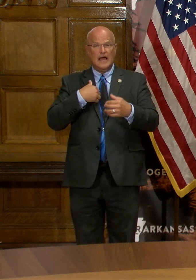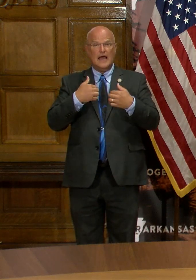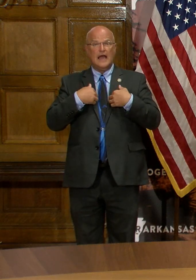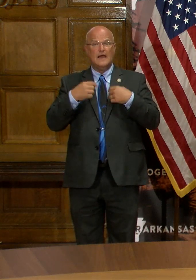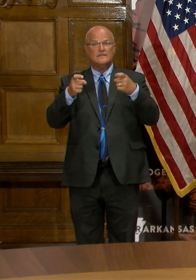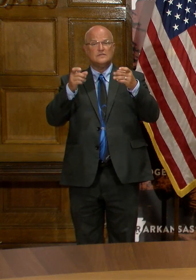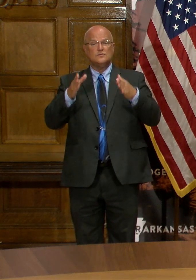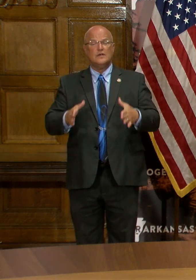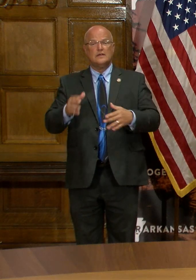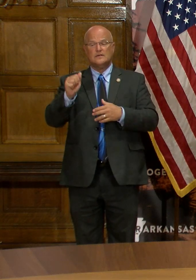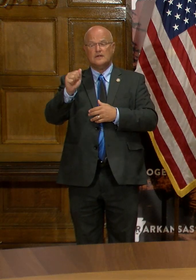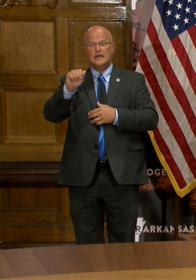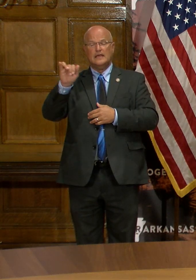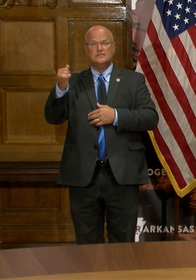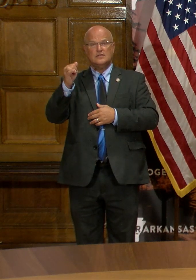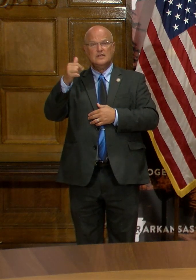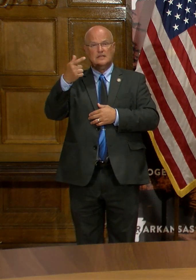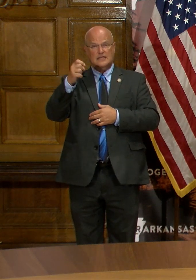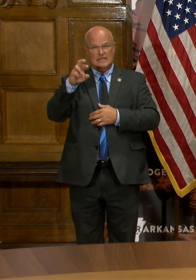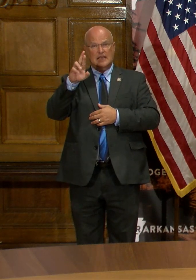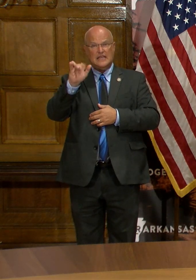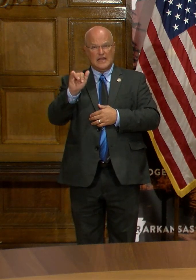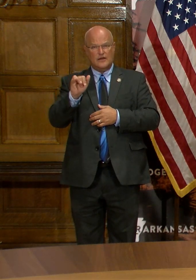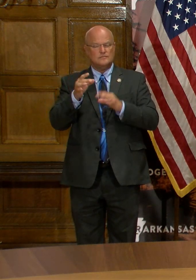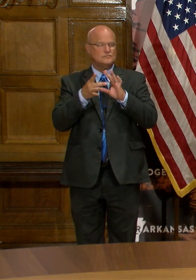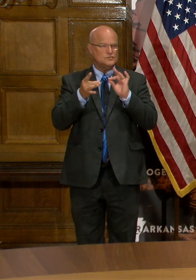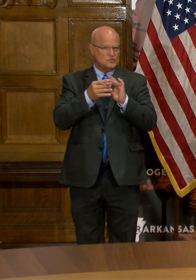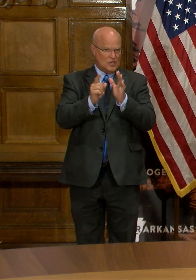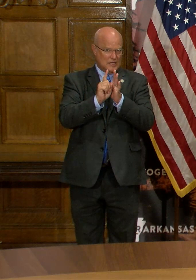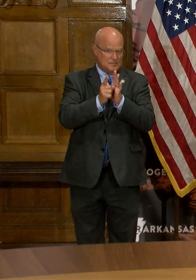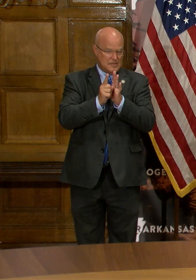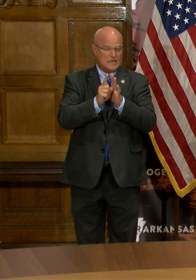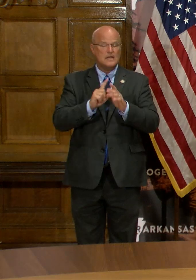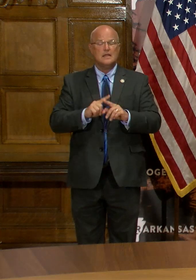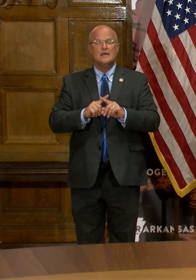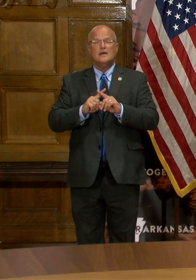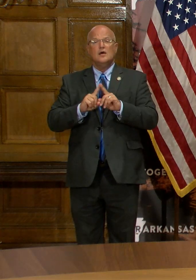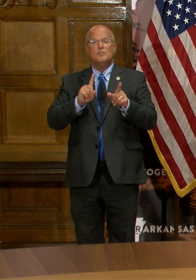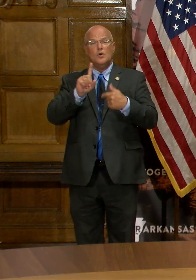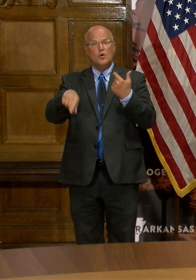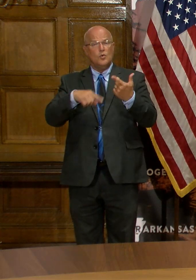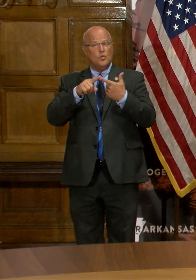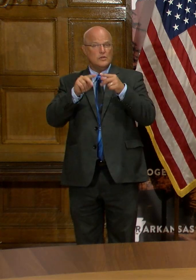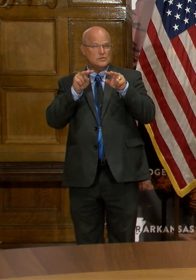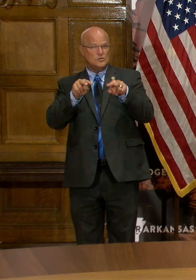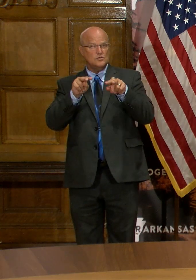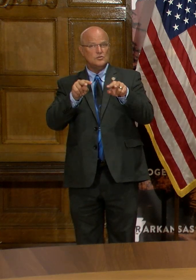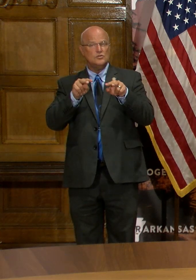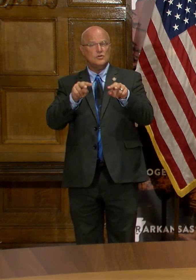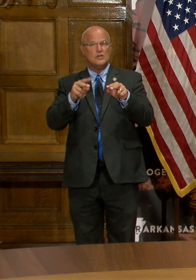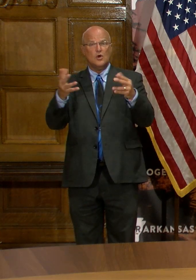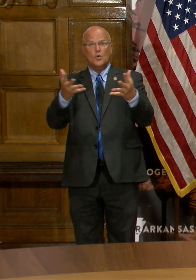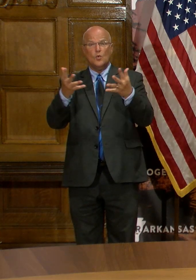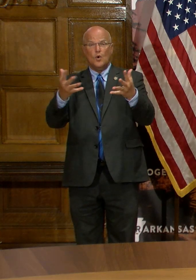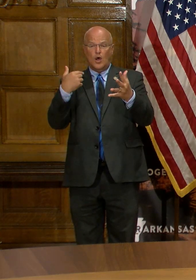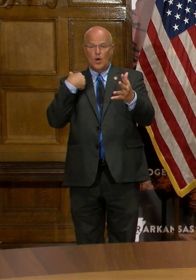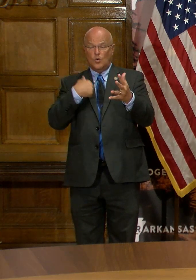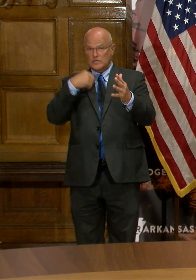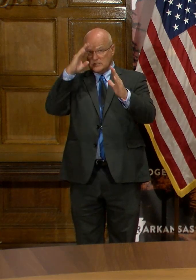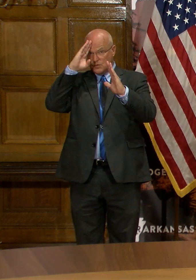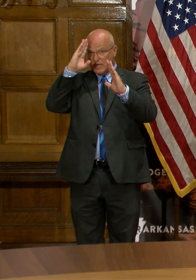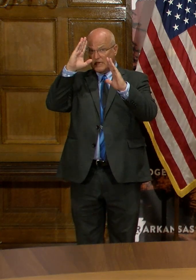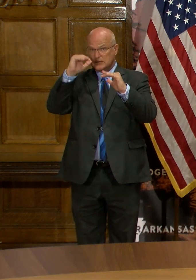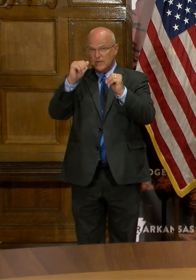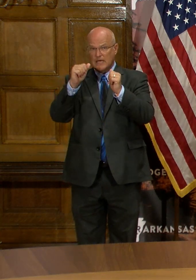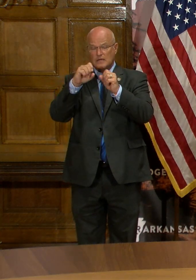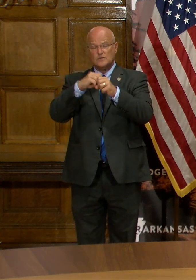Director A.J. Gary here who will make comments in just a moment. But whenever you look at what we are to expect